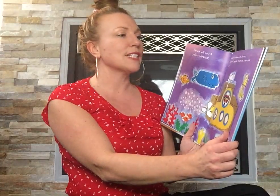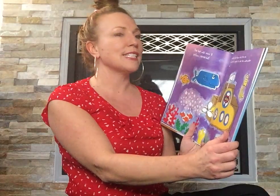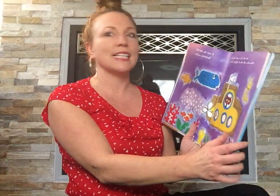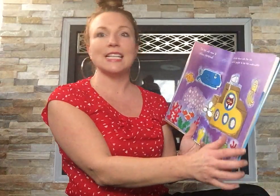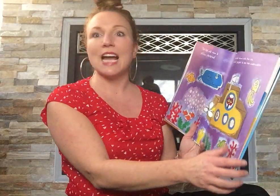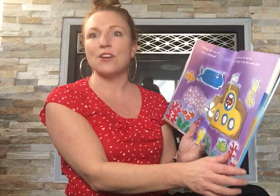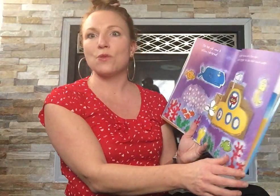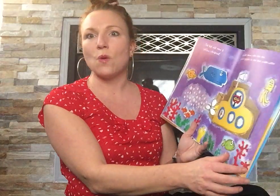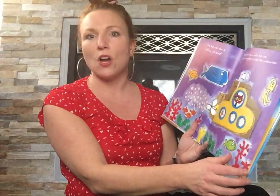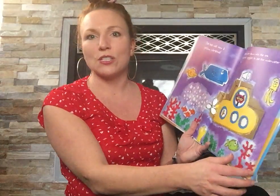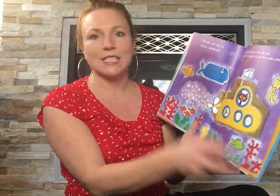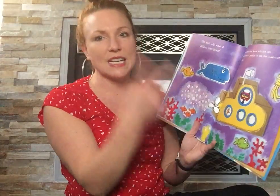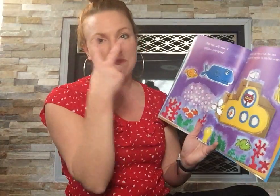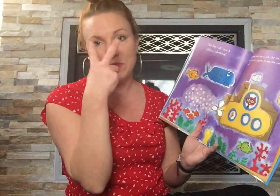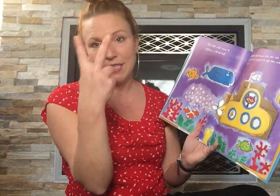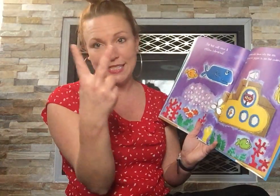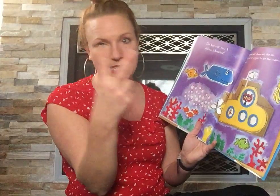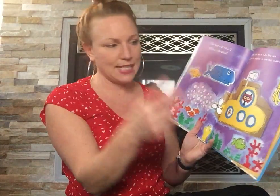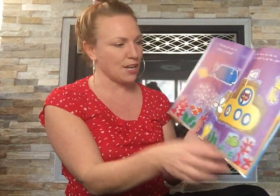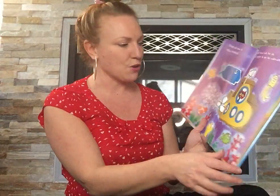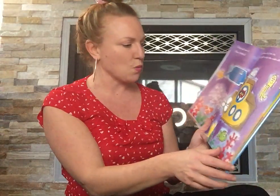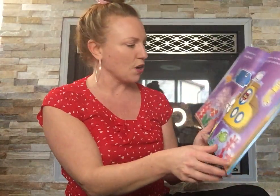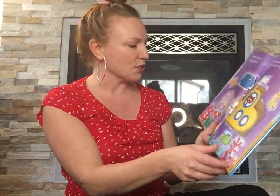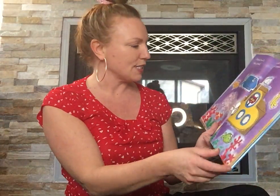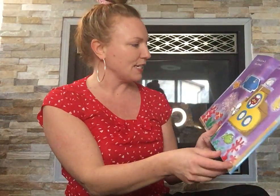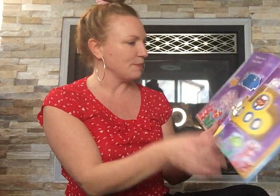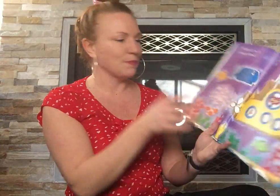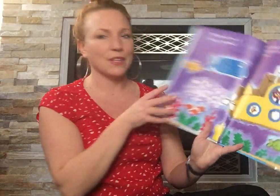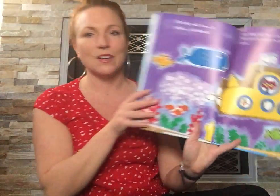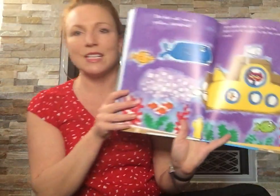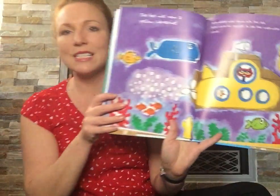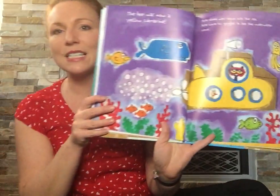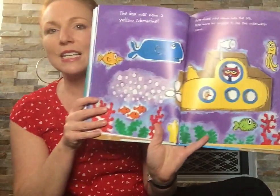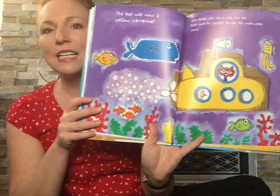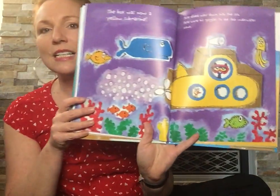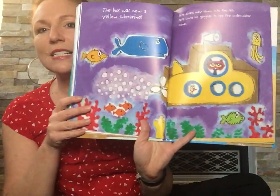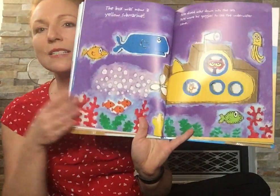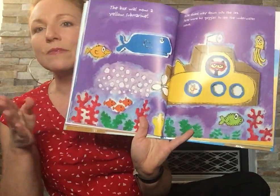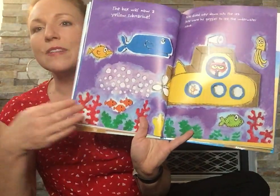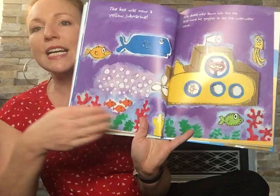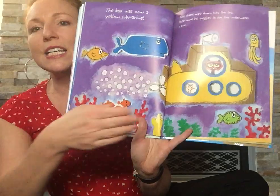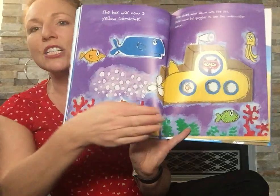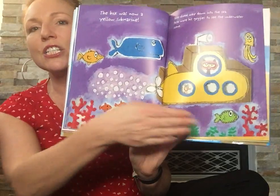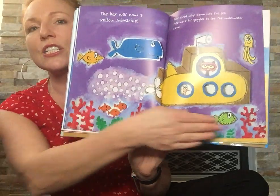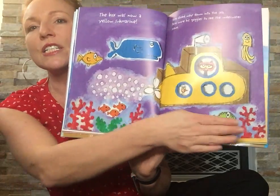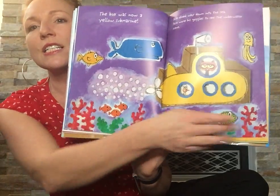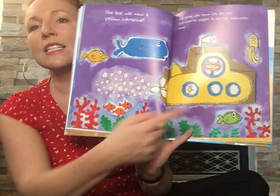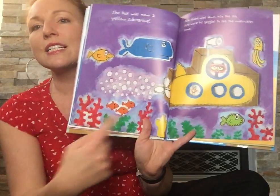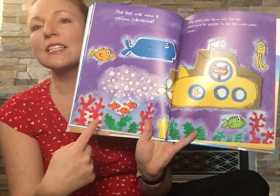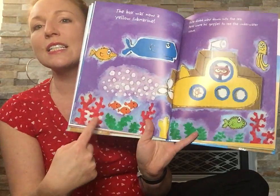to see the underwater scene. To see the underwater scene. There it is. Some fish. There it